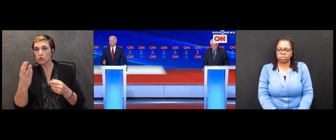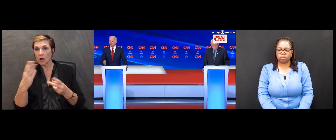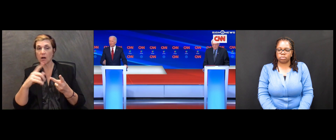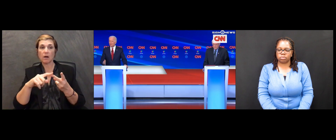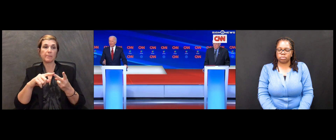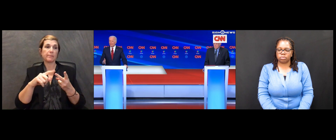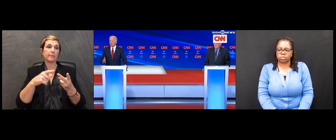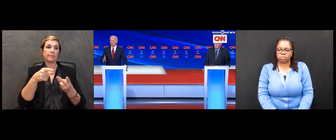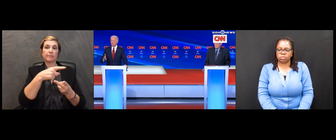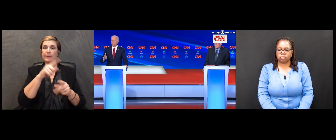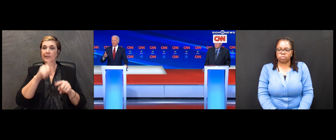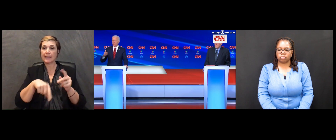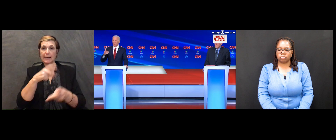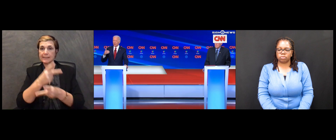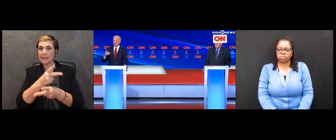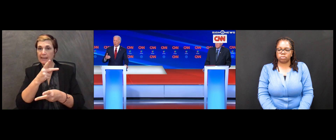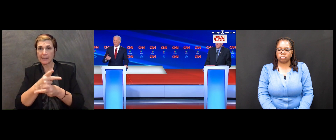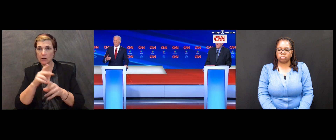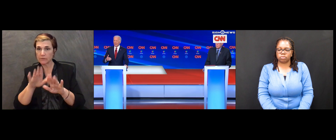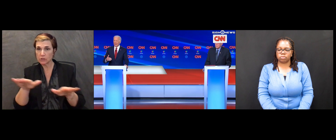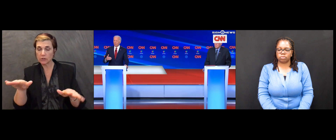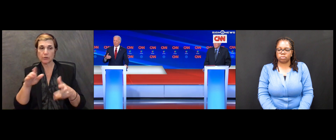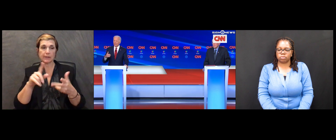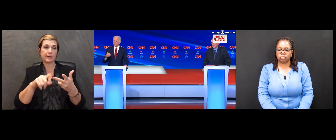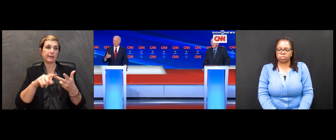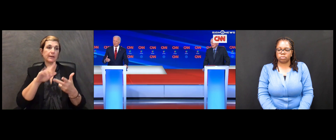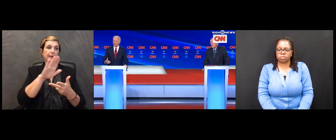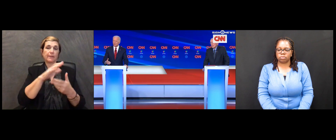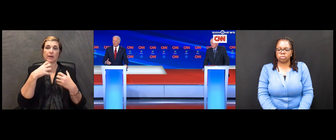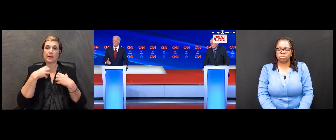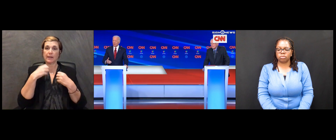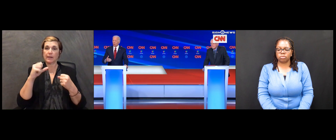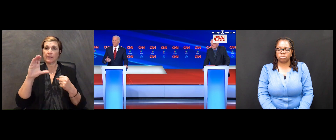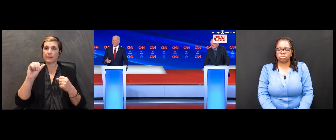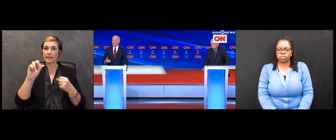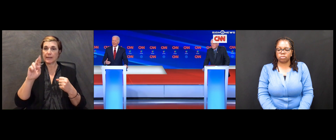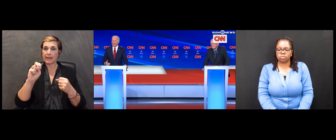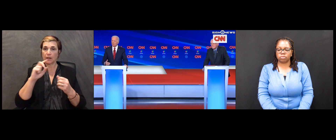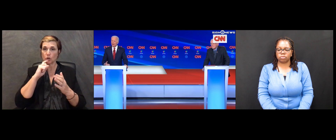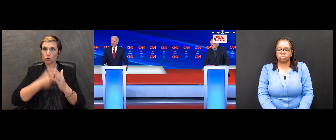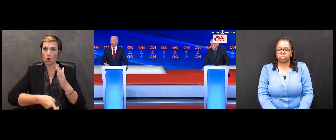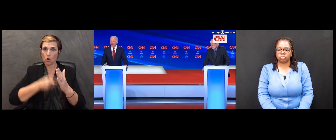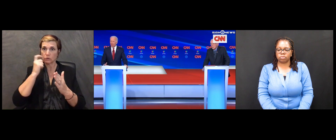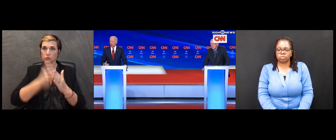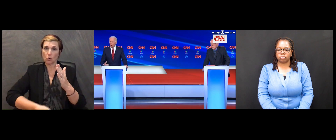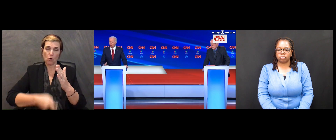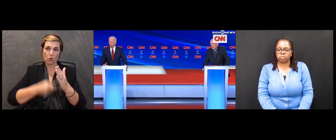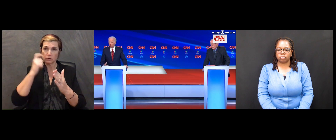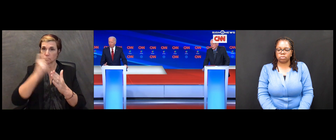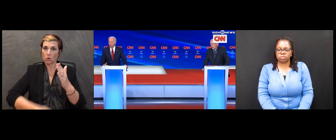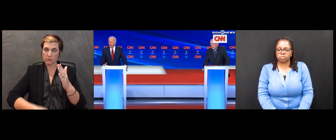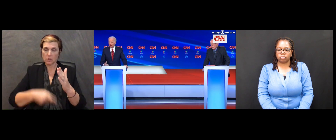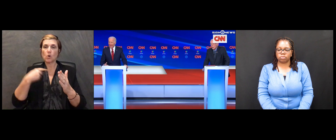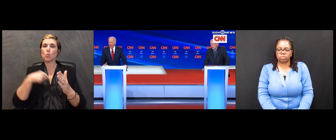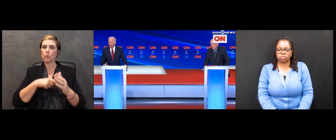care for their children, in terms of the health care costs that they have related to this crisis. We can make them